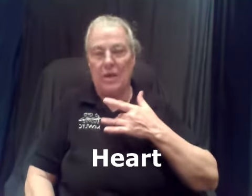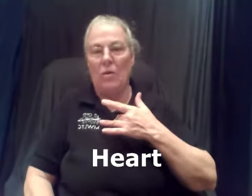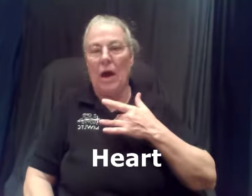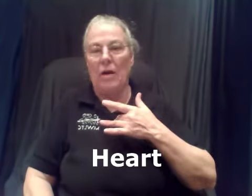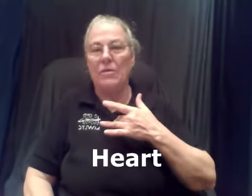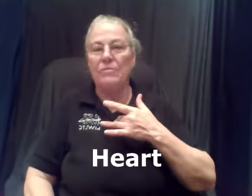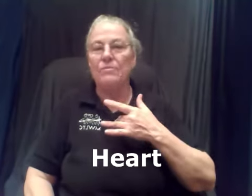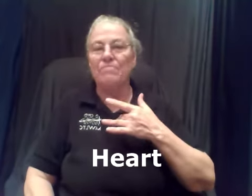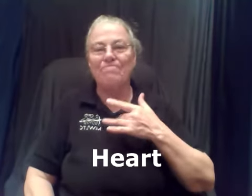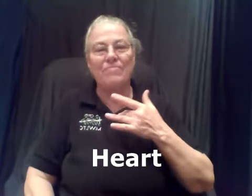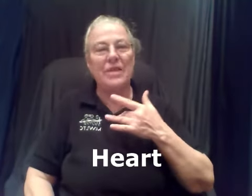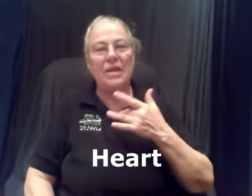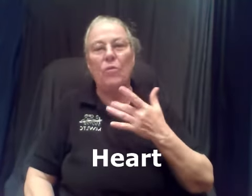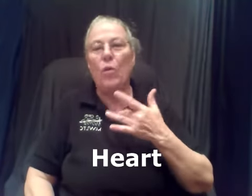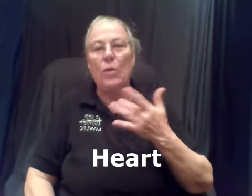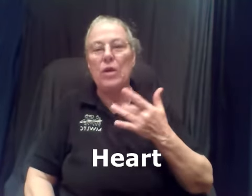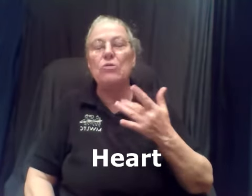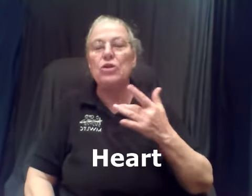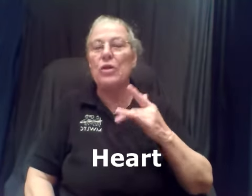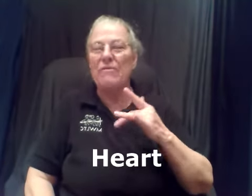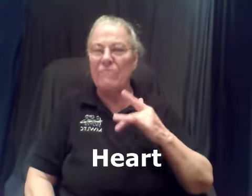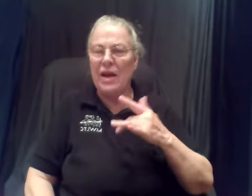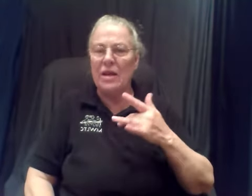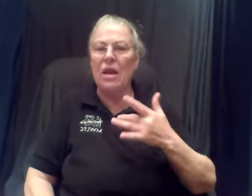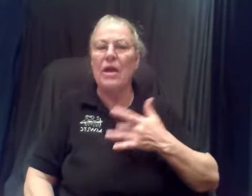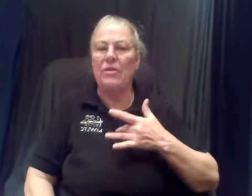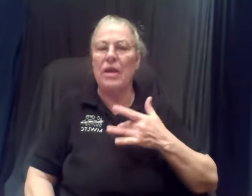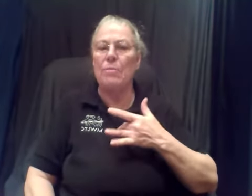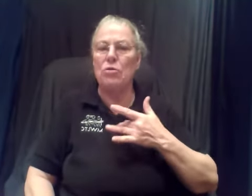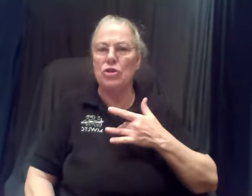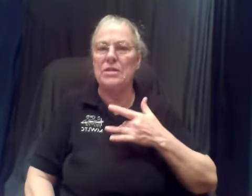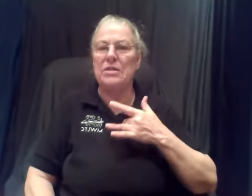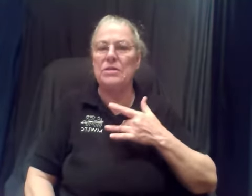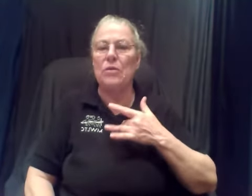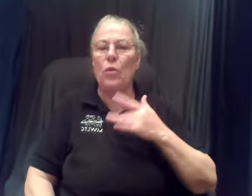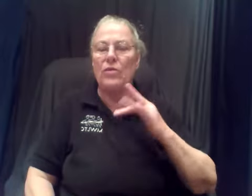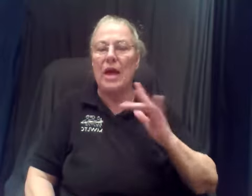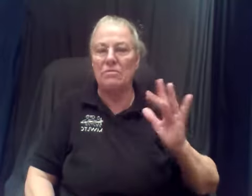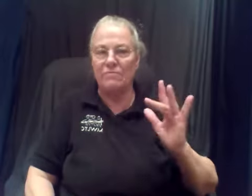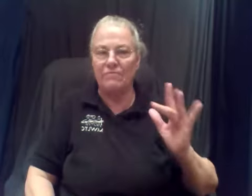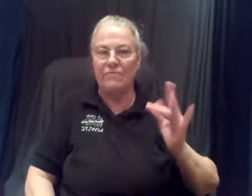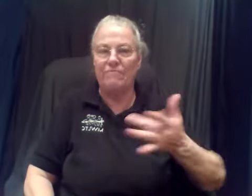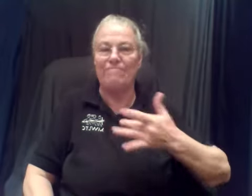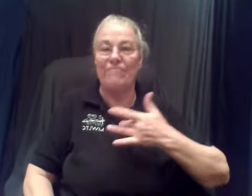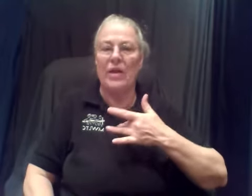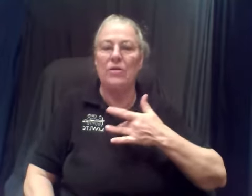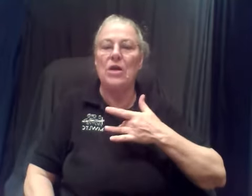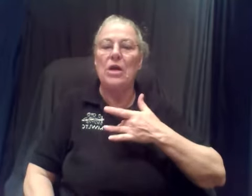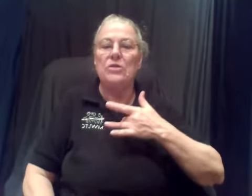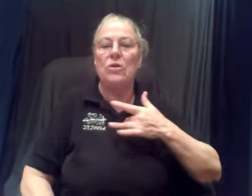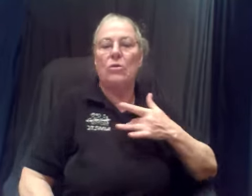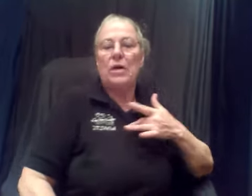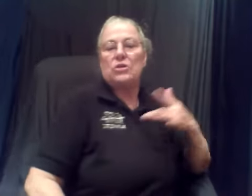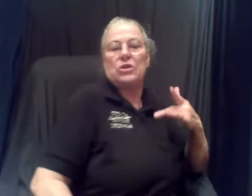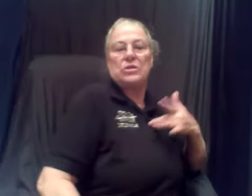uh, where we usually find a lot of the emotions is with that finger. So just, it's